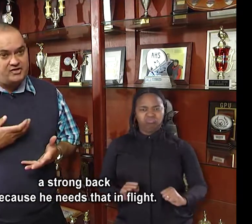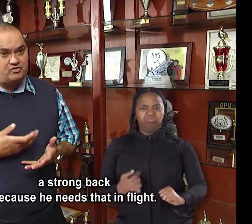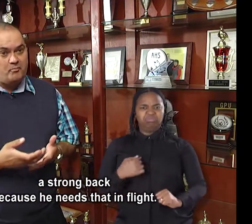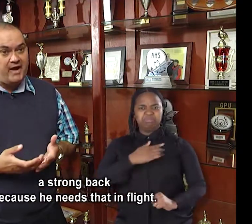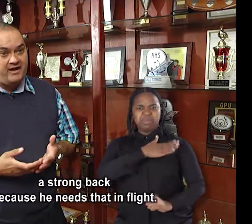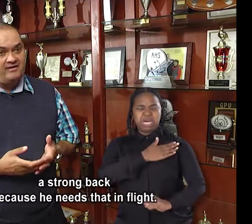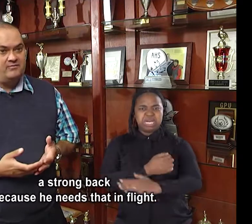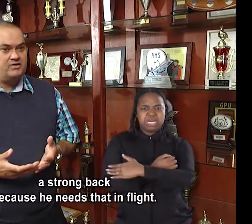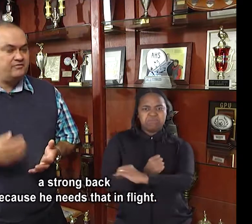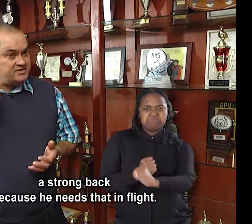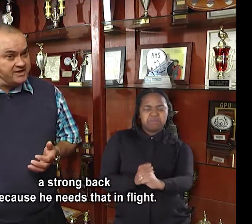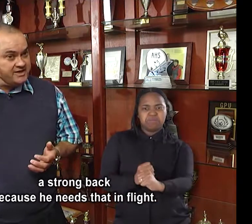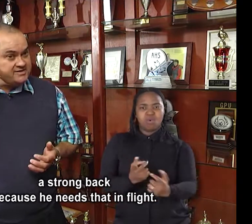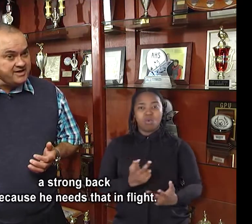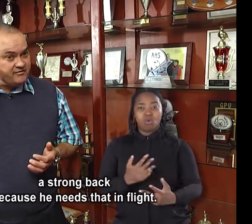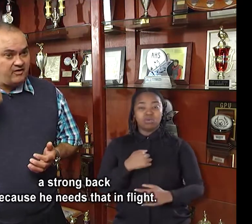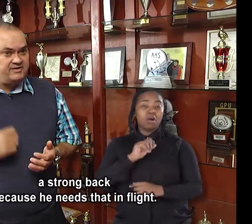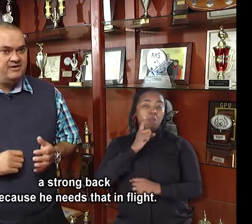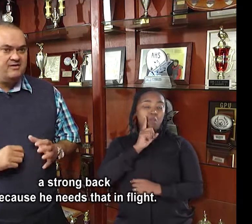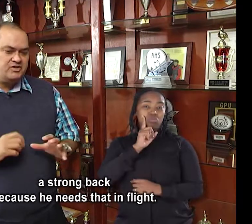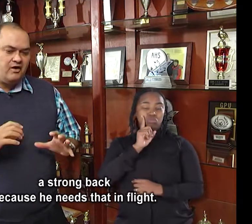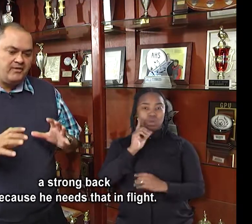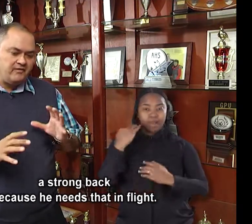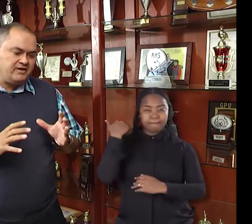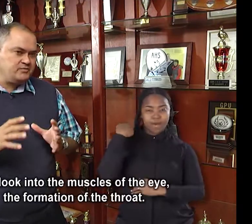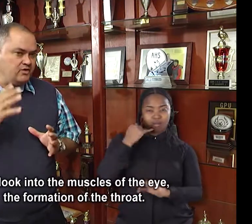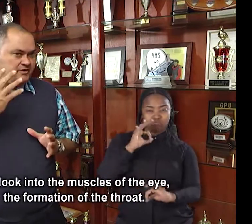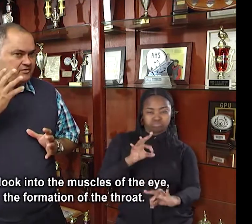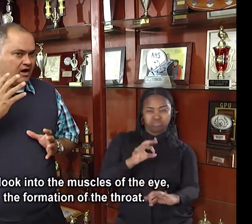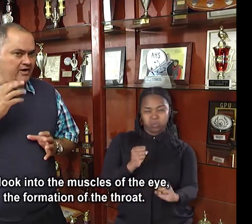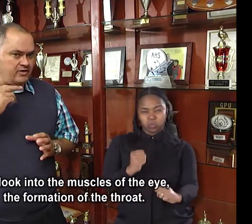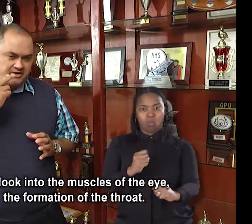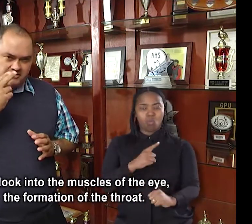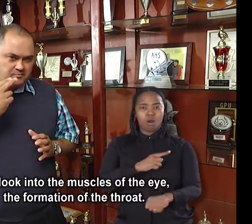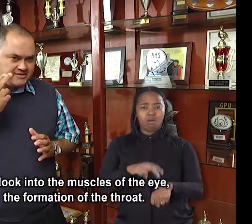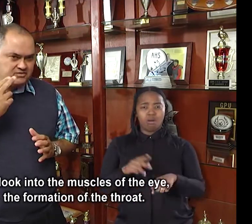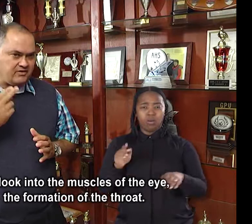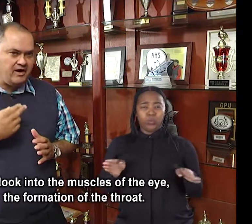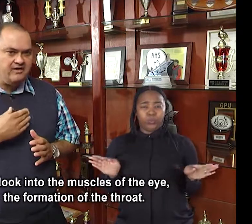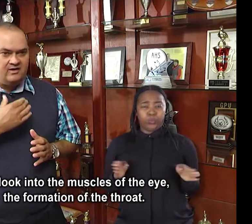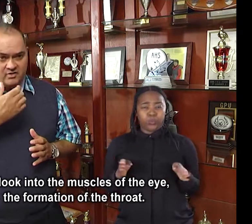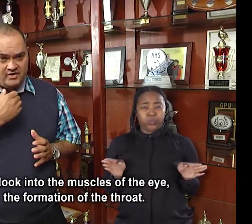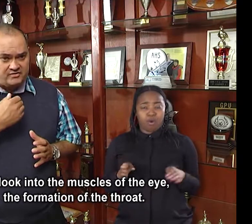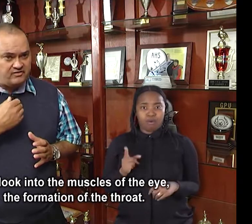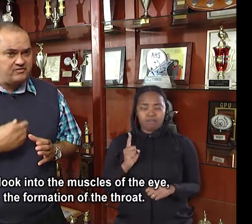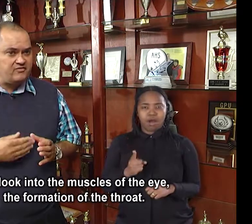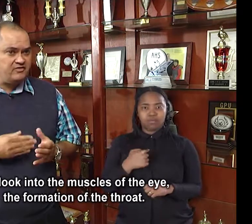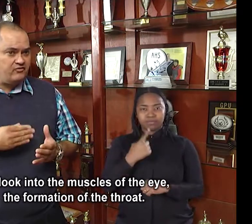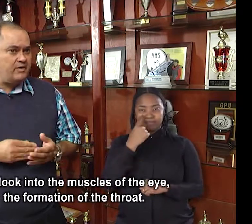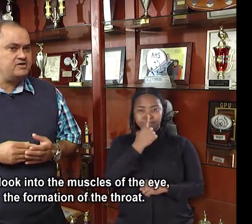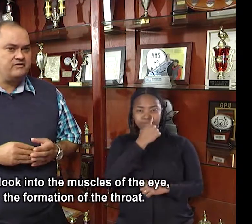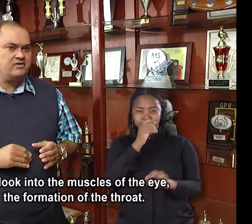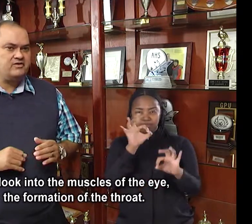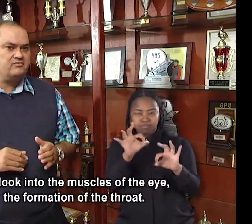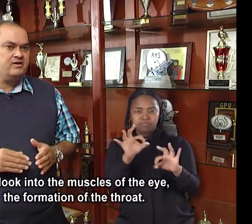have a very, very strong back, because obviously he needs that in flight. So yeah, there are things. We look into the eye, we look into the muscles of the eye, we look into the throat,